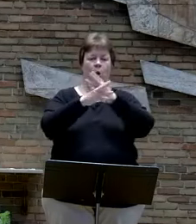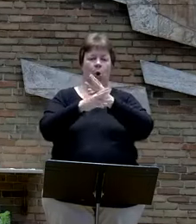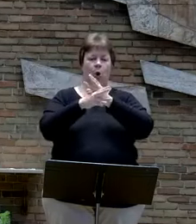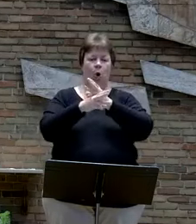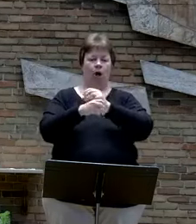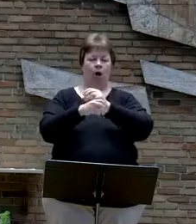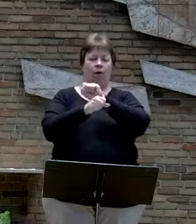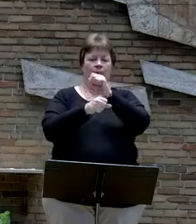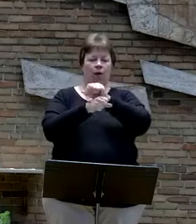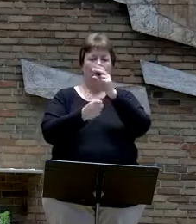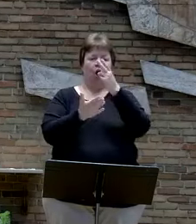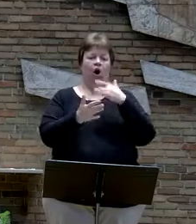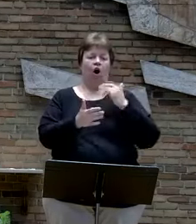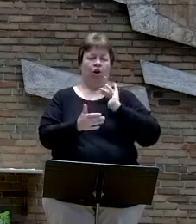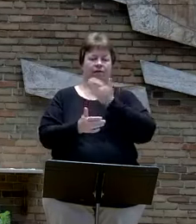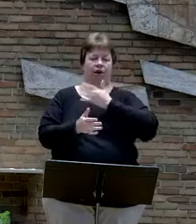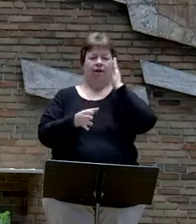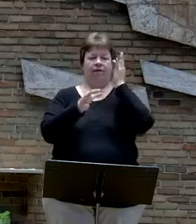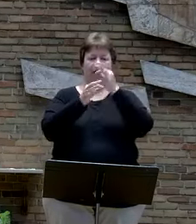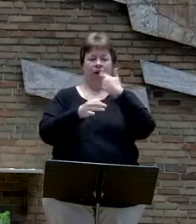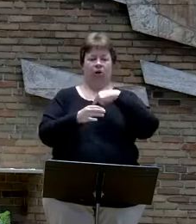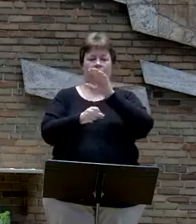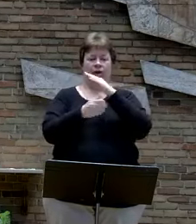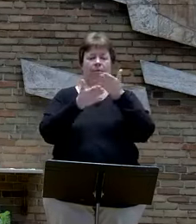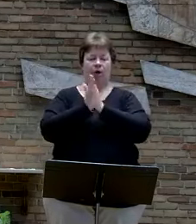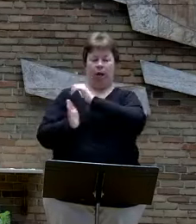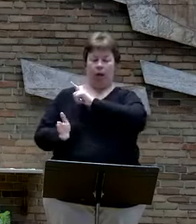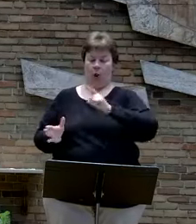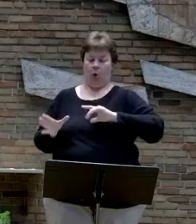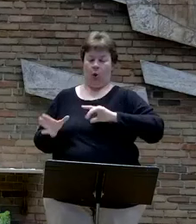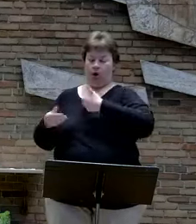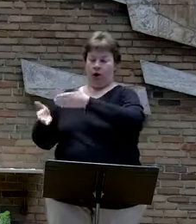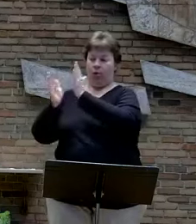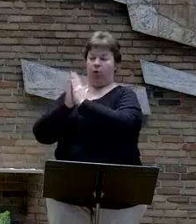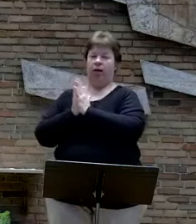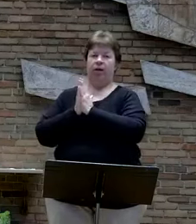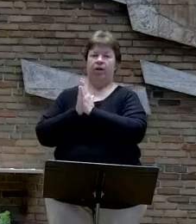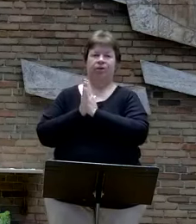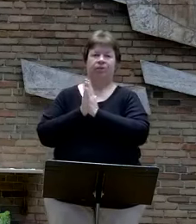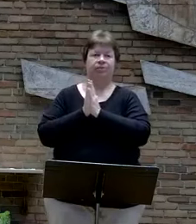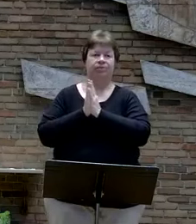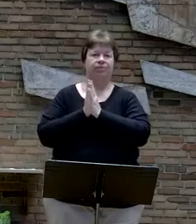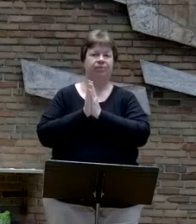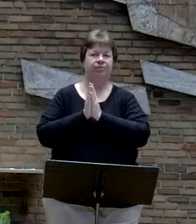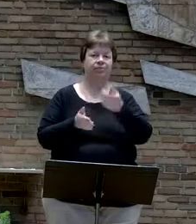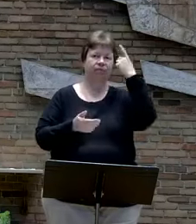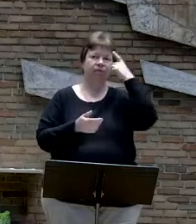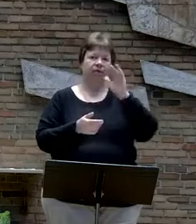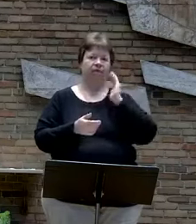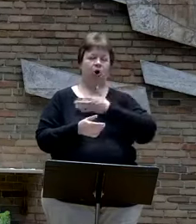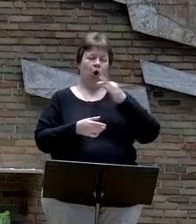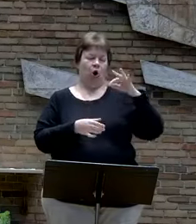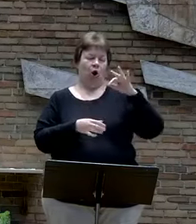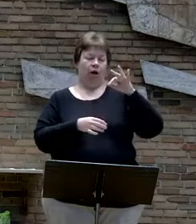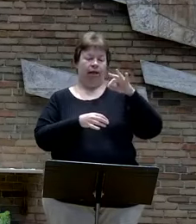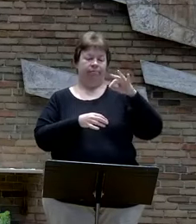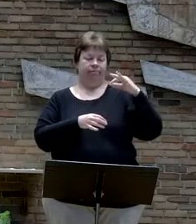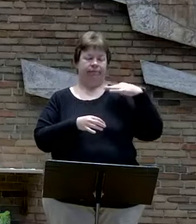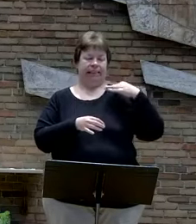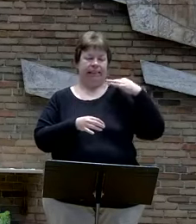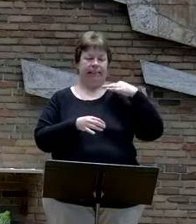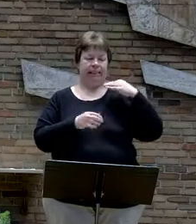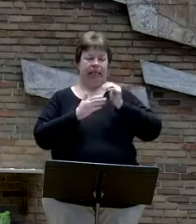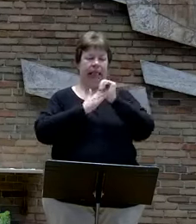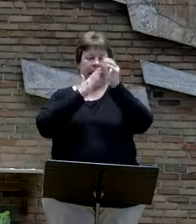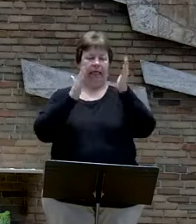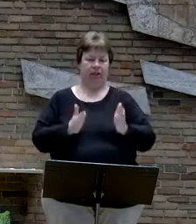missionary heart of our faith. We pray. Lord, hear our prayer. For our elected leaders, that they may